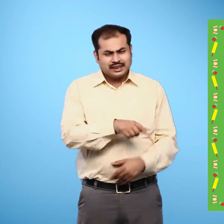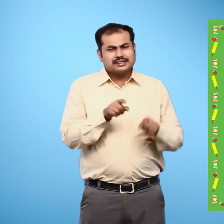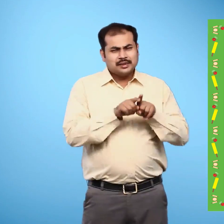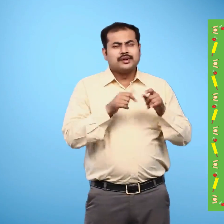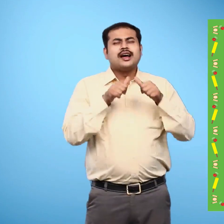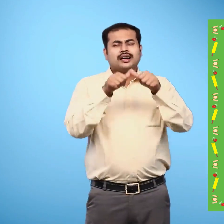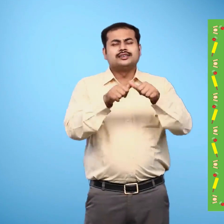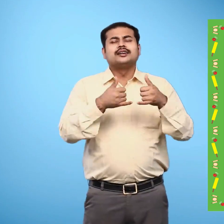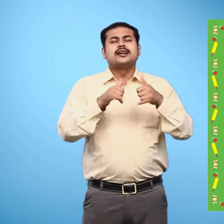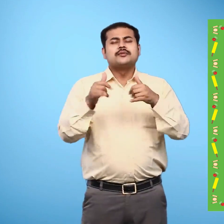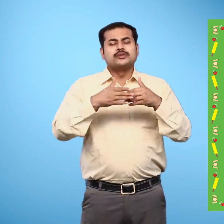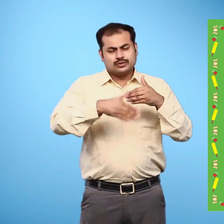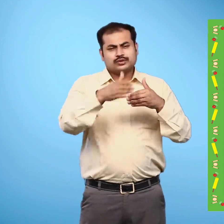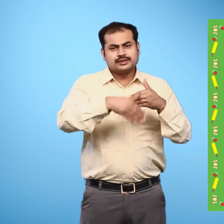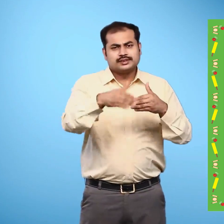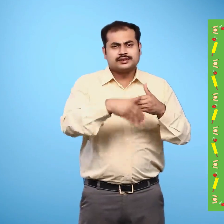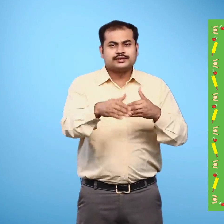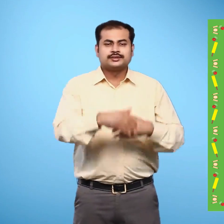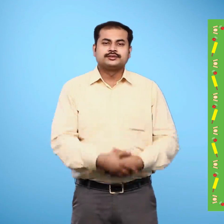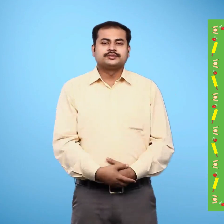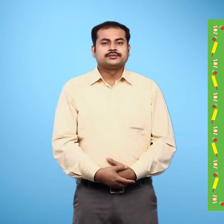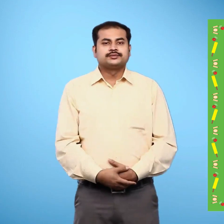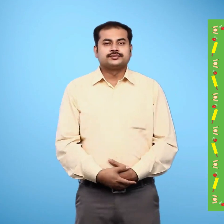Now you play this game in teams.